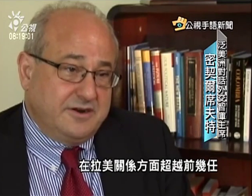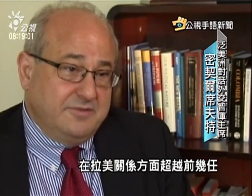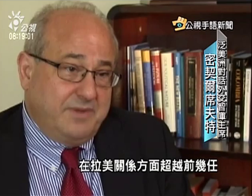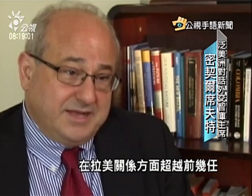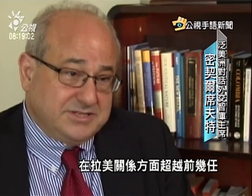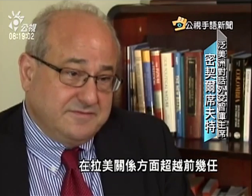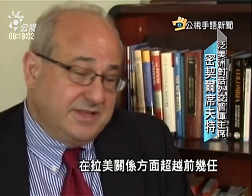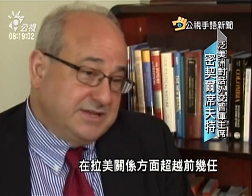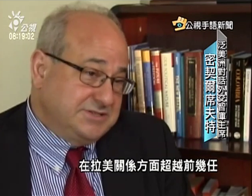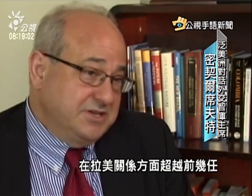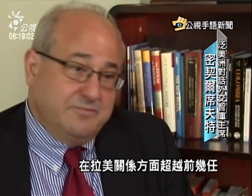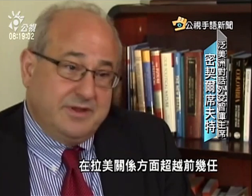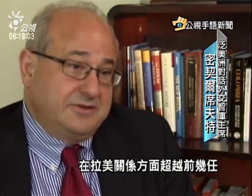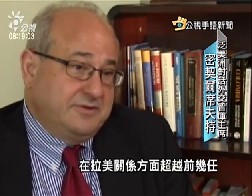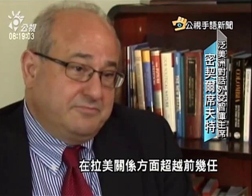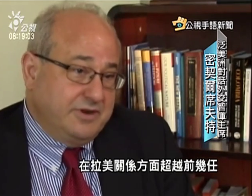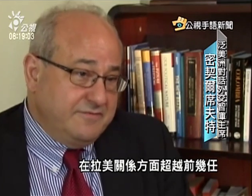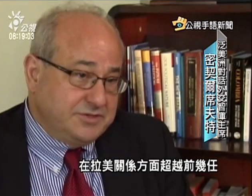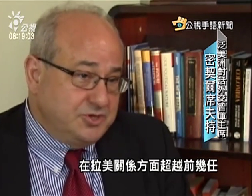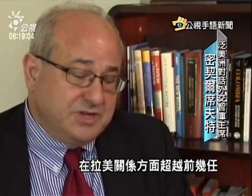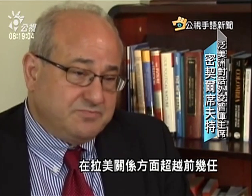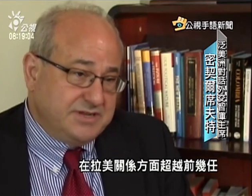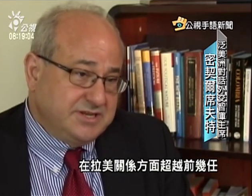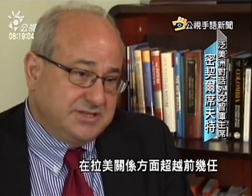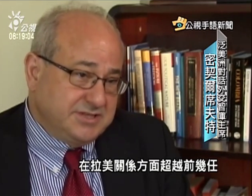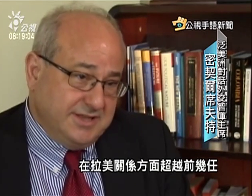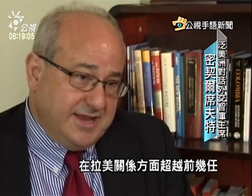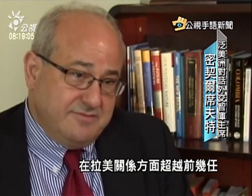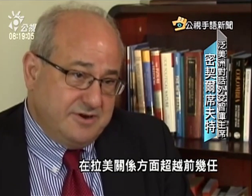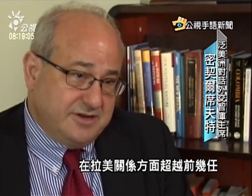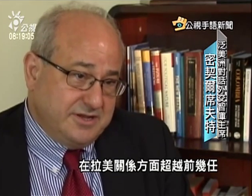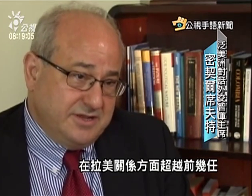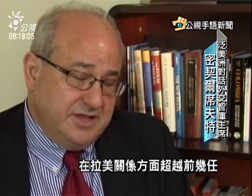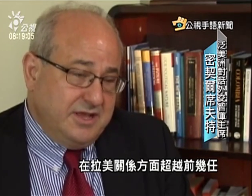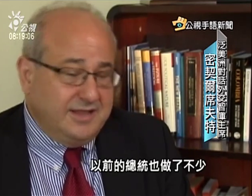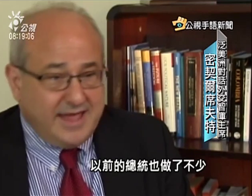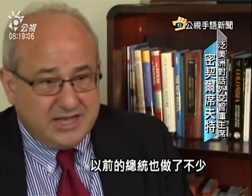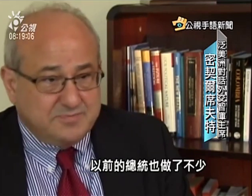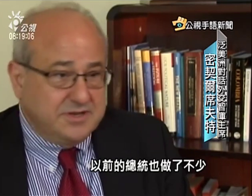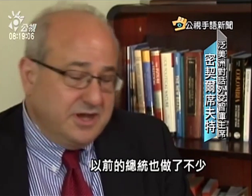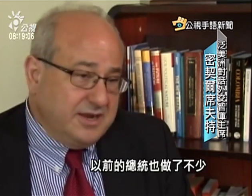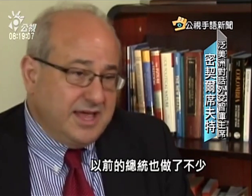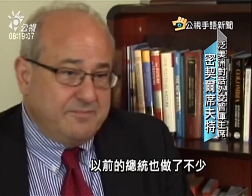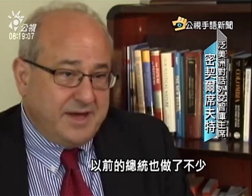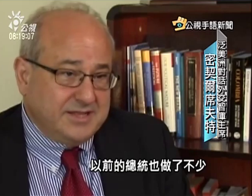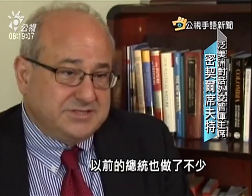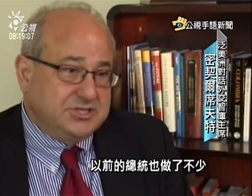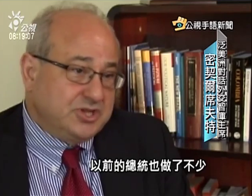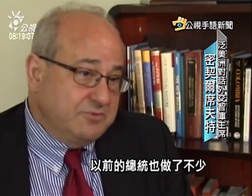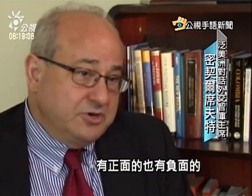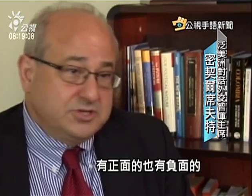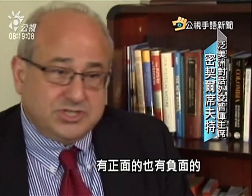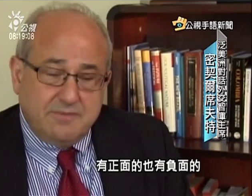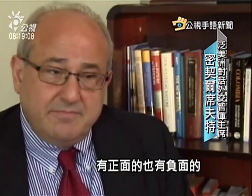very positive legacy compared to previous U.S. presidents in Latin America. A lot has been done, a lot of policy, some good, some